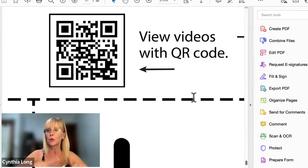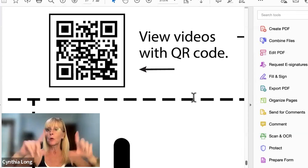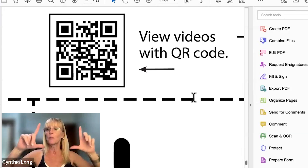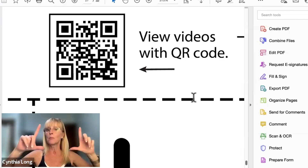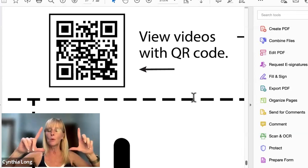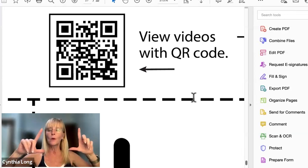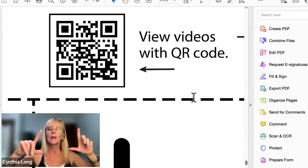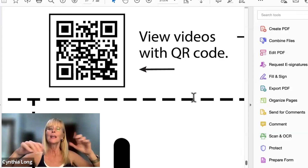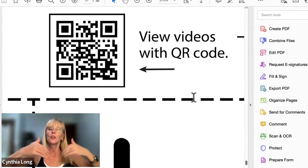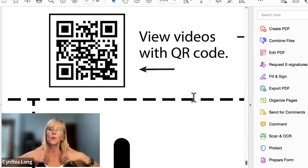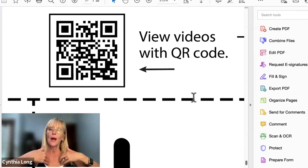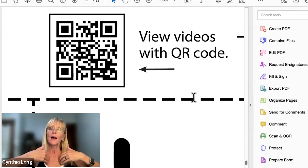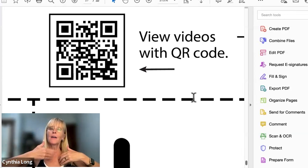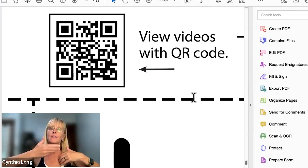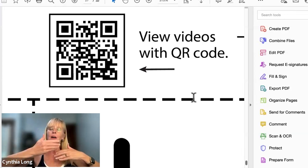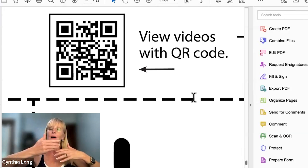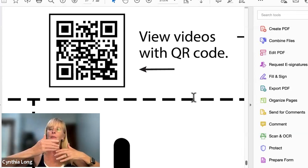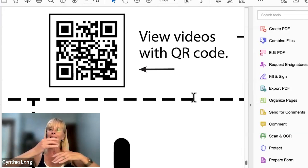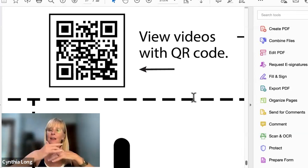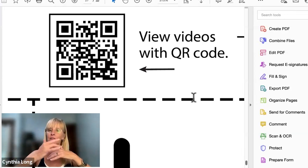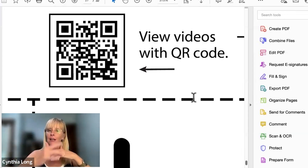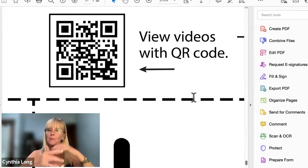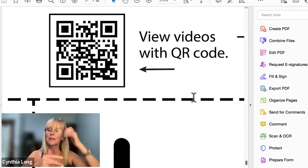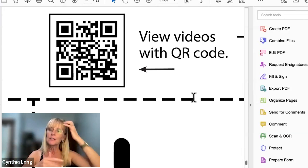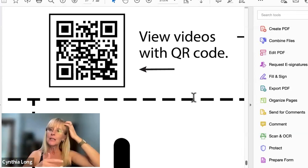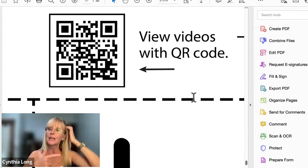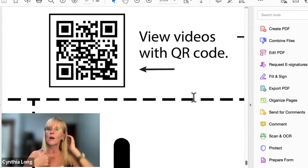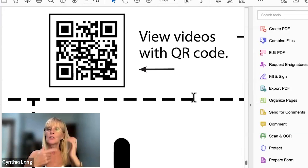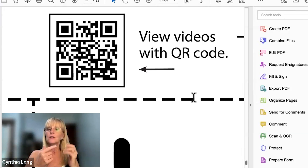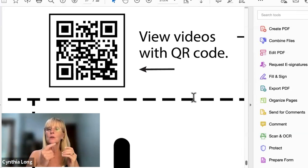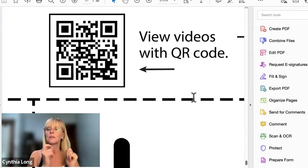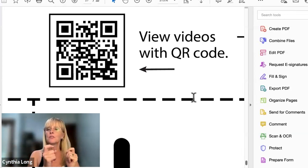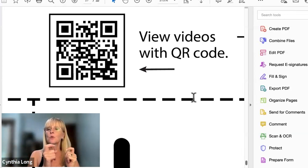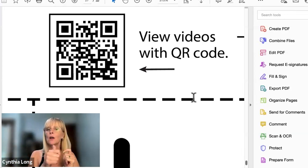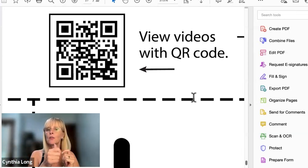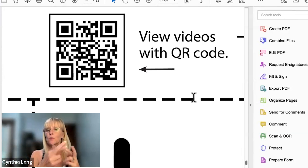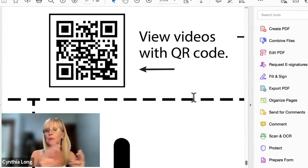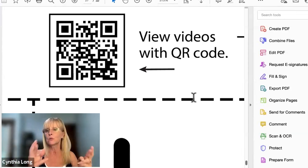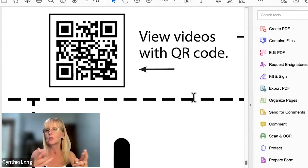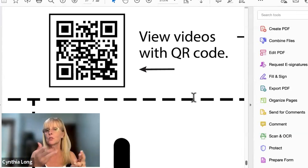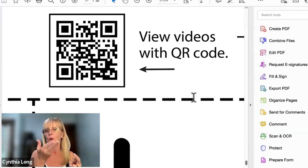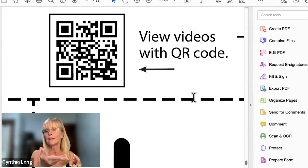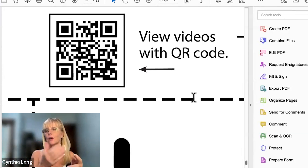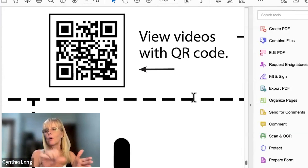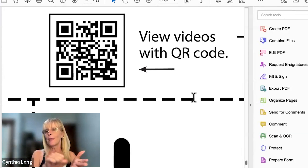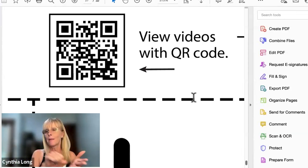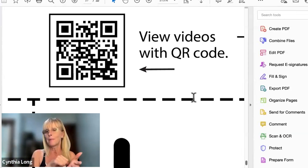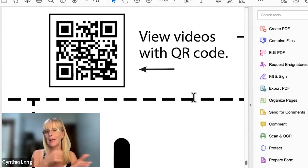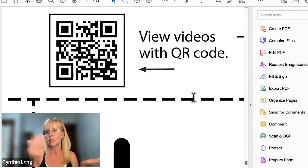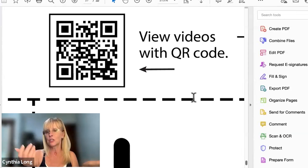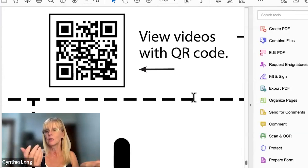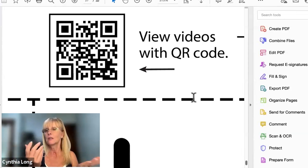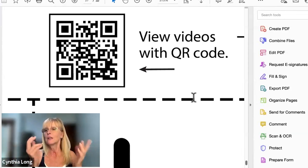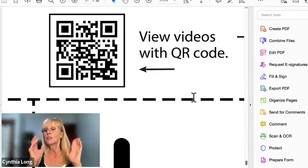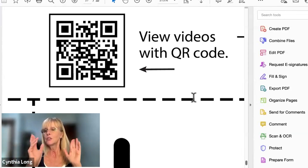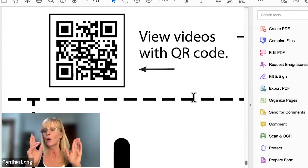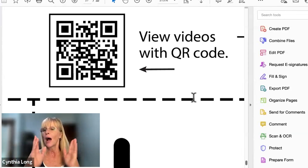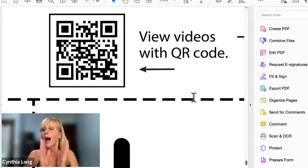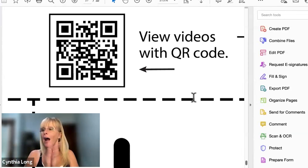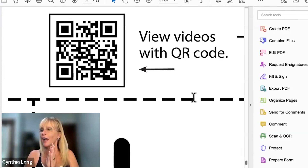on the board, you have that availability. It also gives you other resources right there on that page. So I